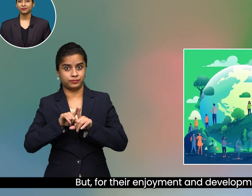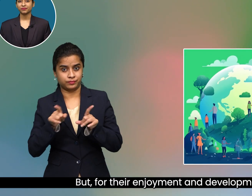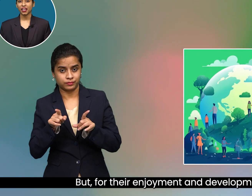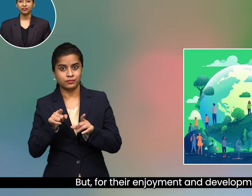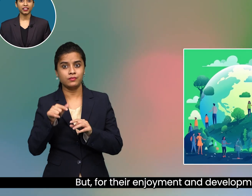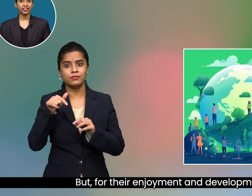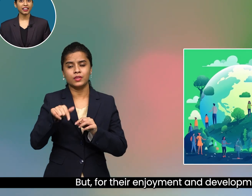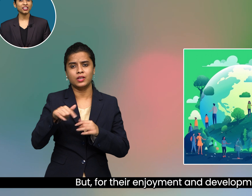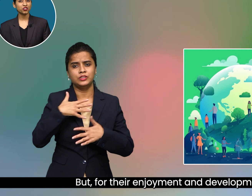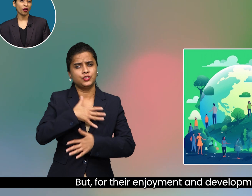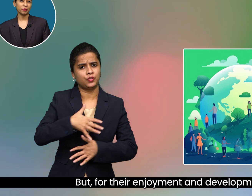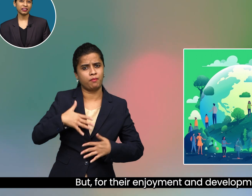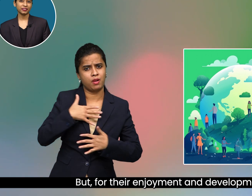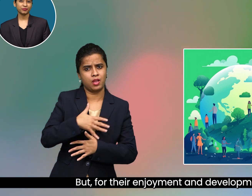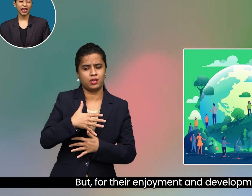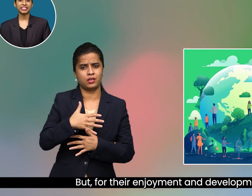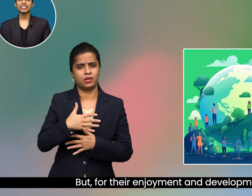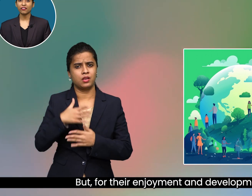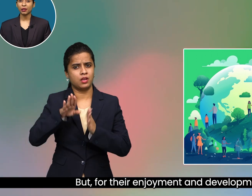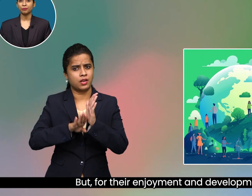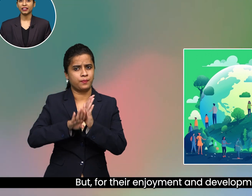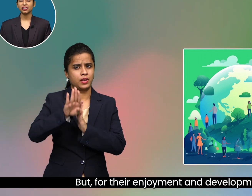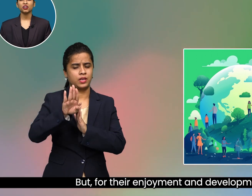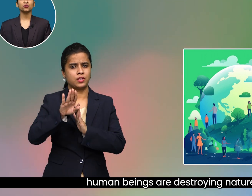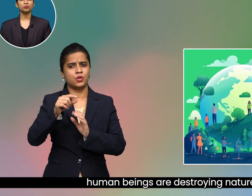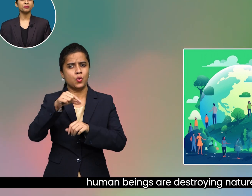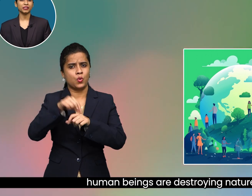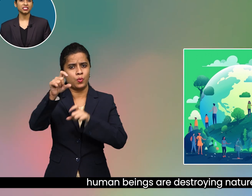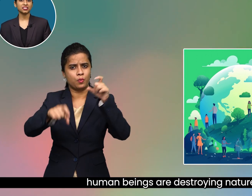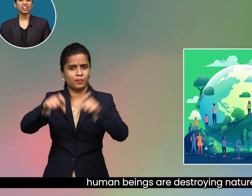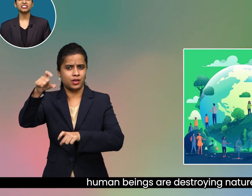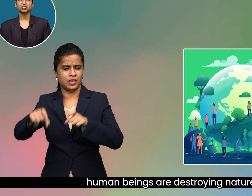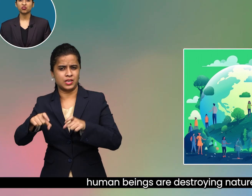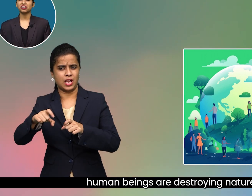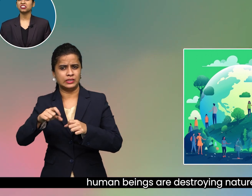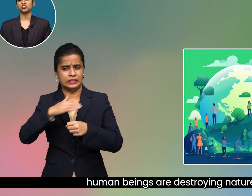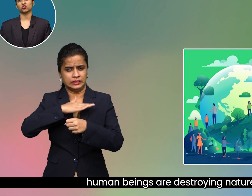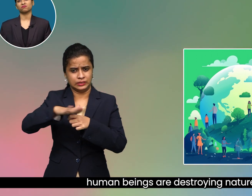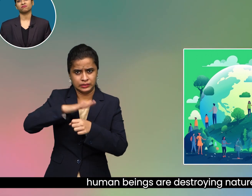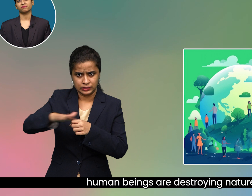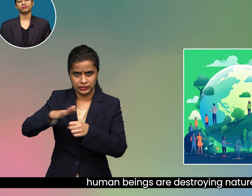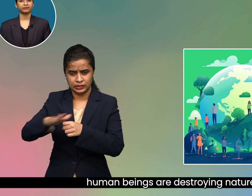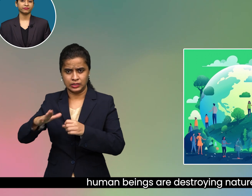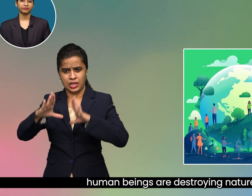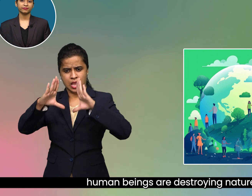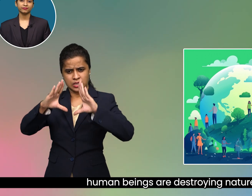But for their enjoyment and development, human beings are destroying nature.